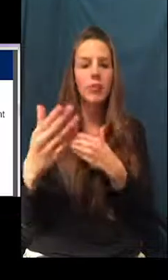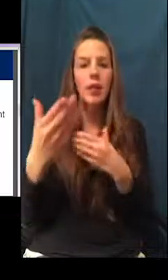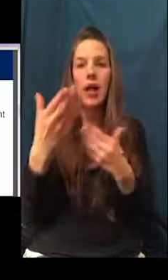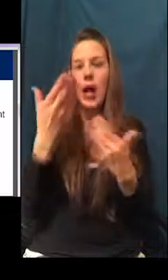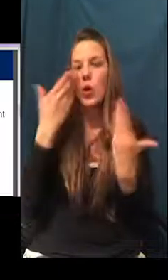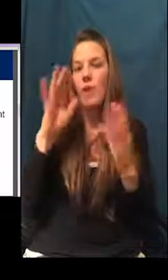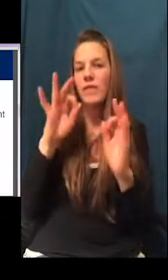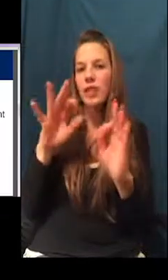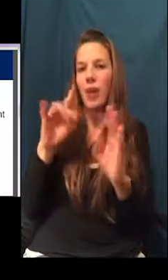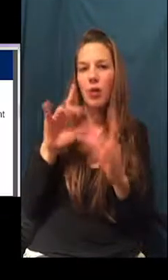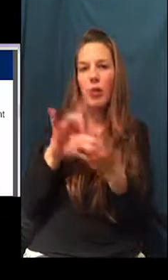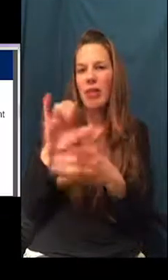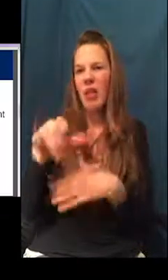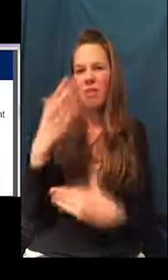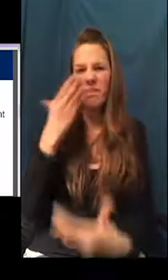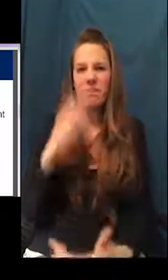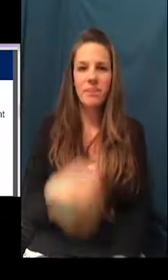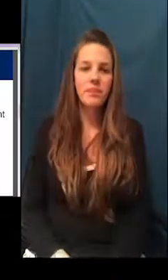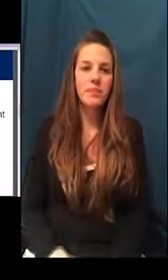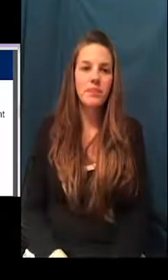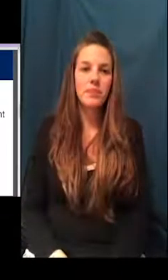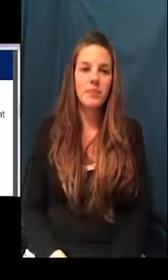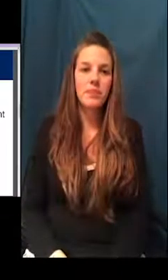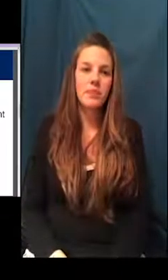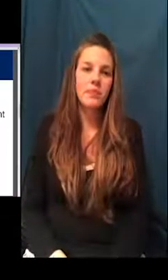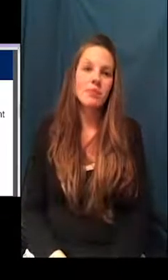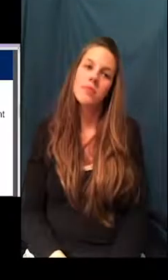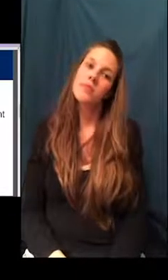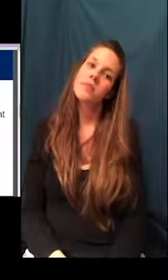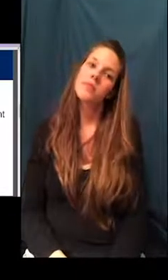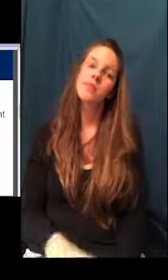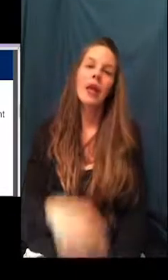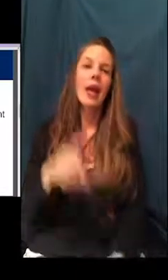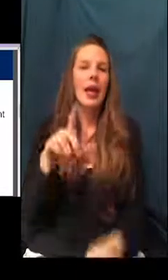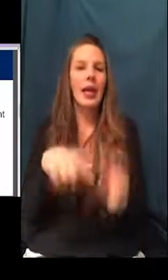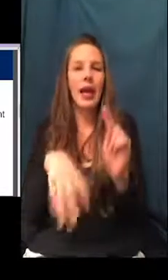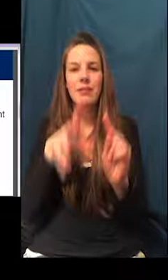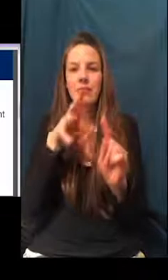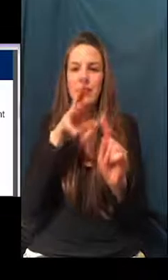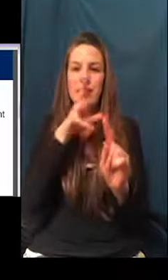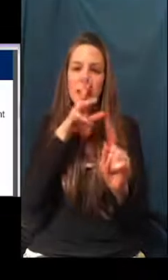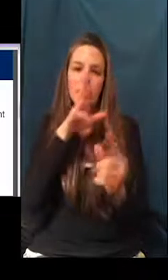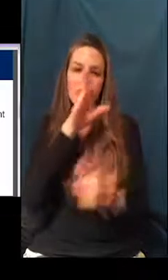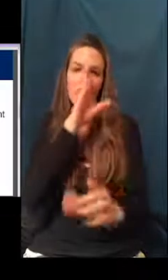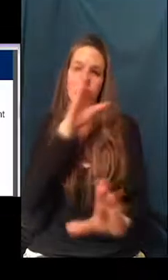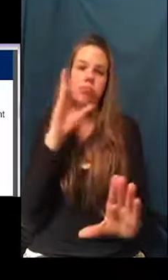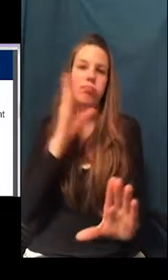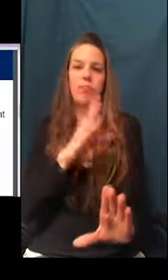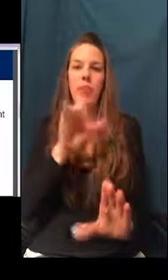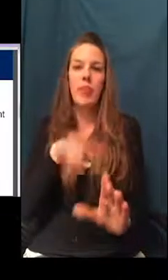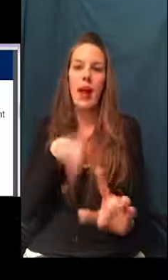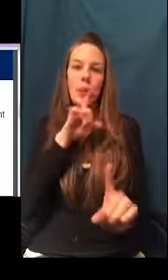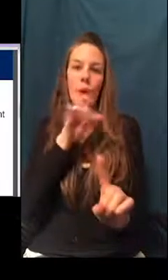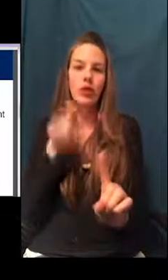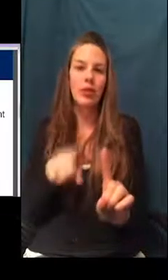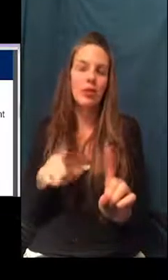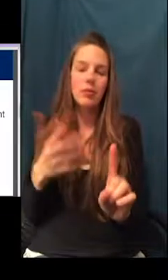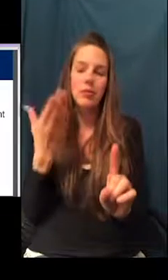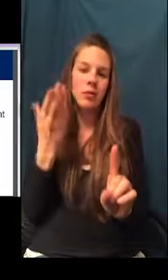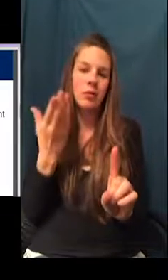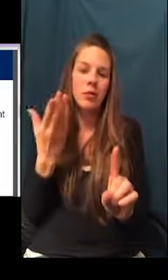have much feedback on that as well. I can't speak directly to the question